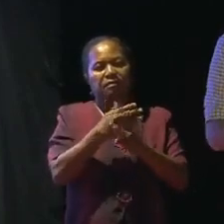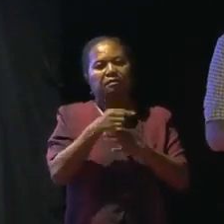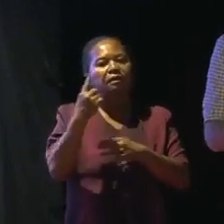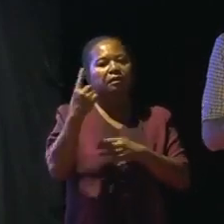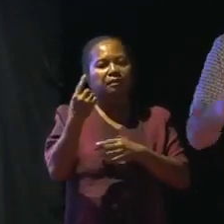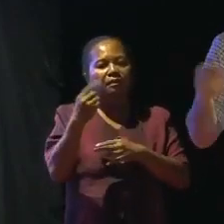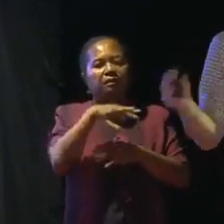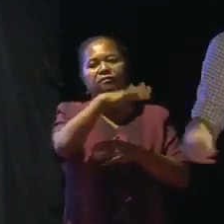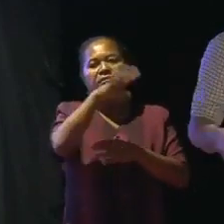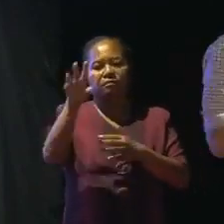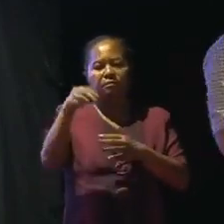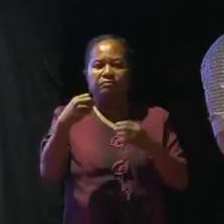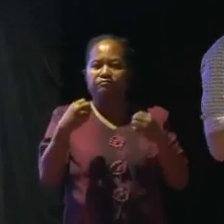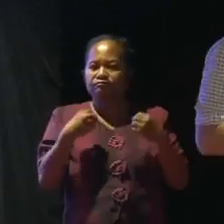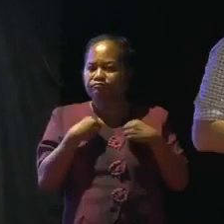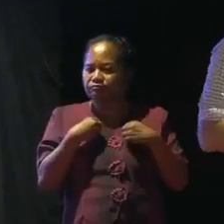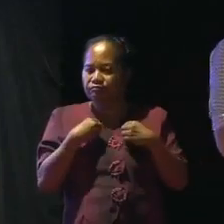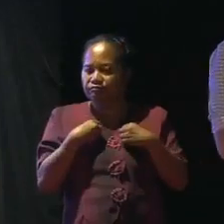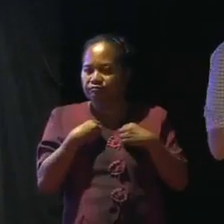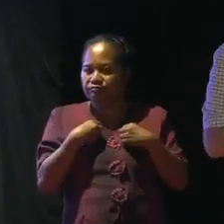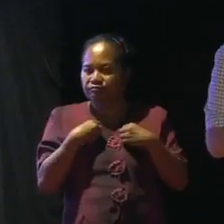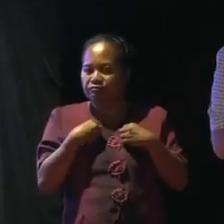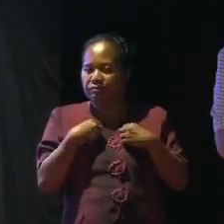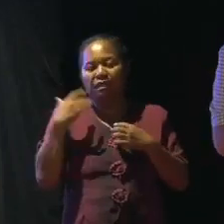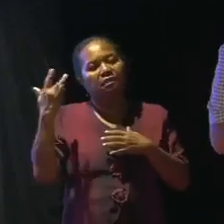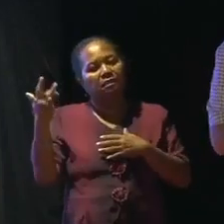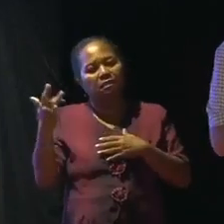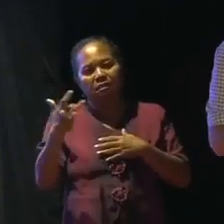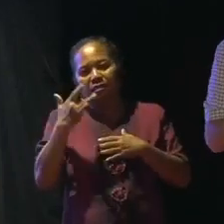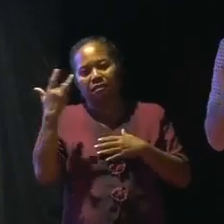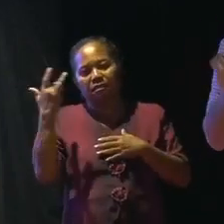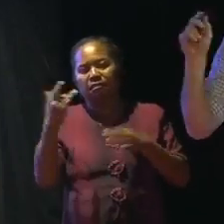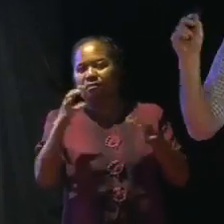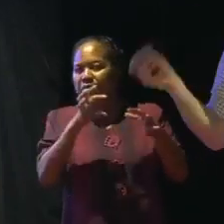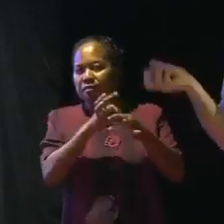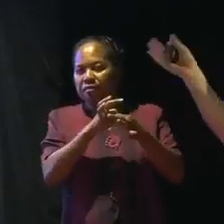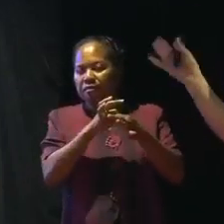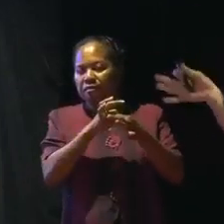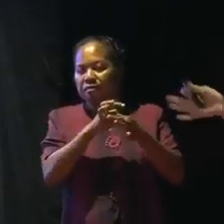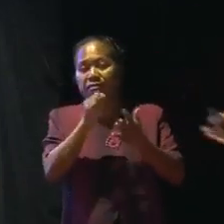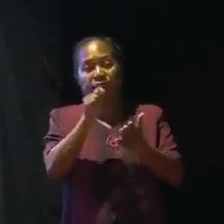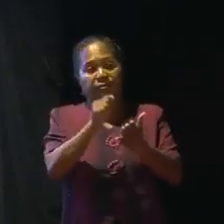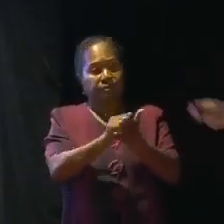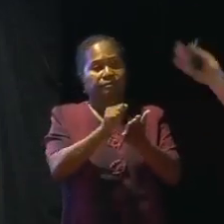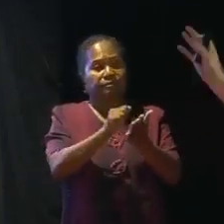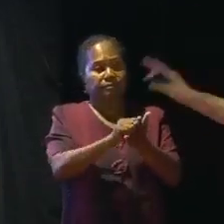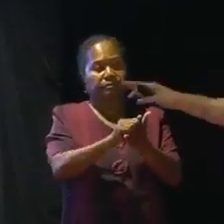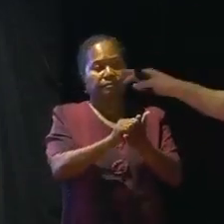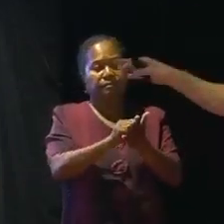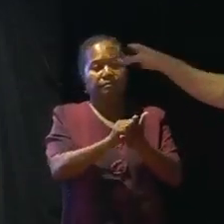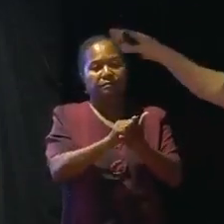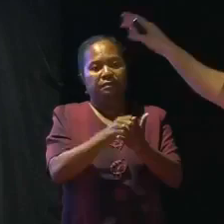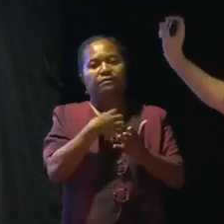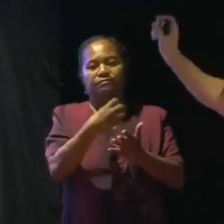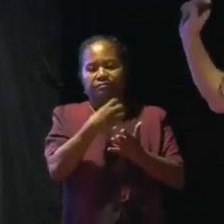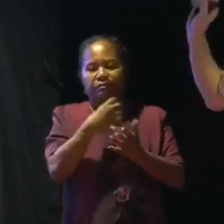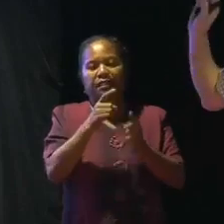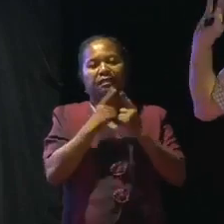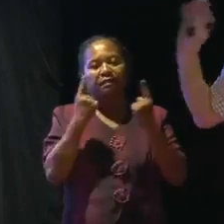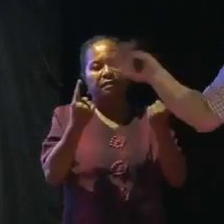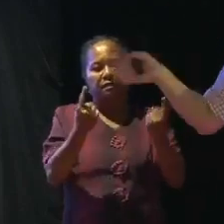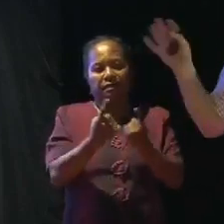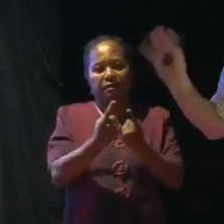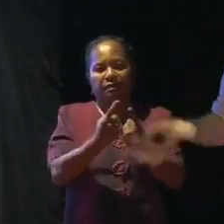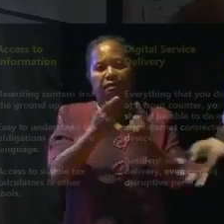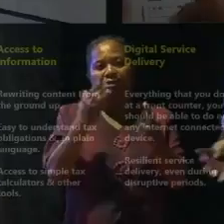basic internet connection. I'm not talking, internet 4G internet connection in town. Just a basic 3G internet connection is more than enough.